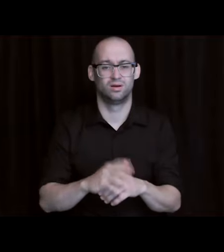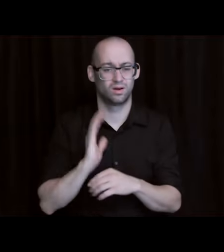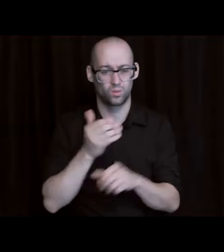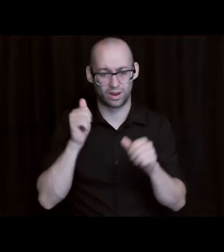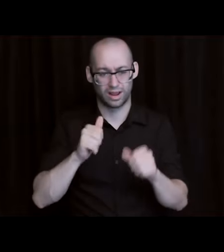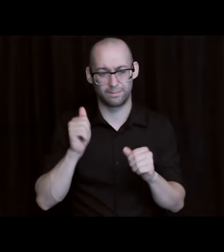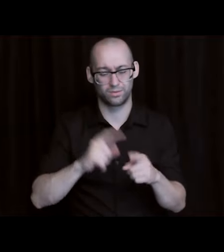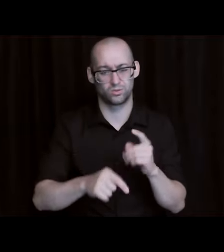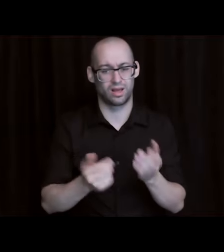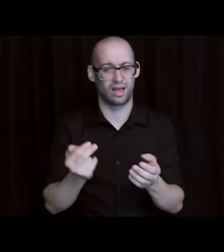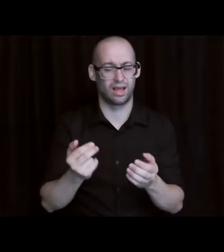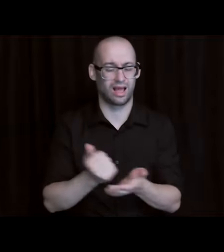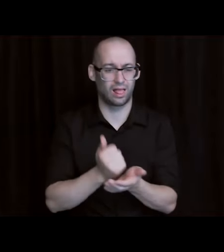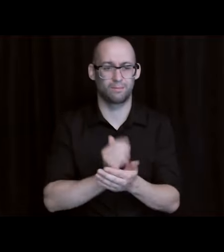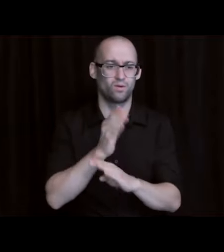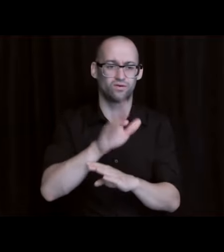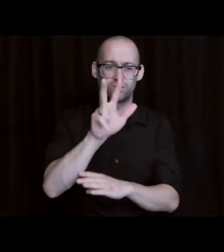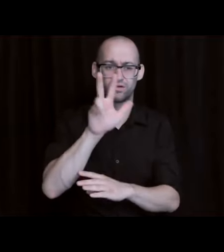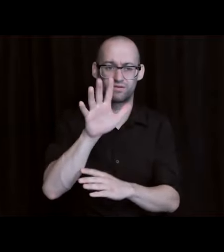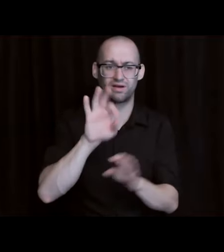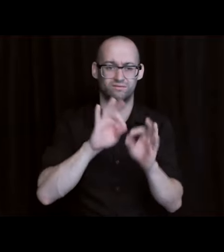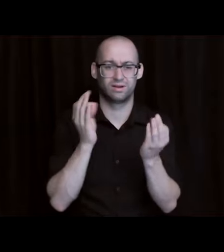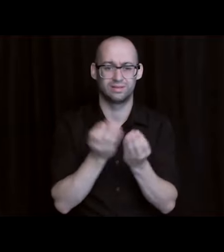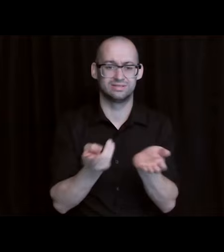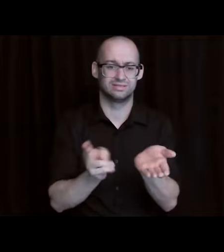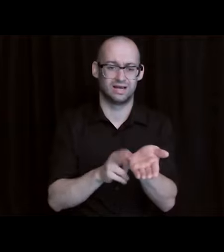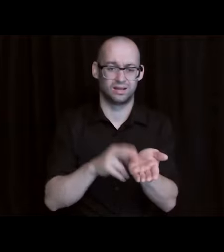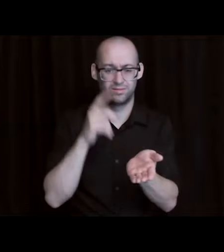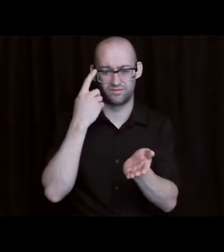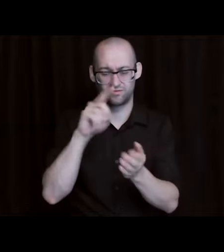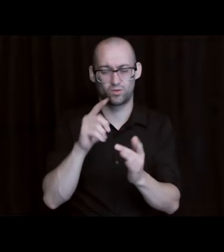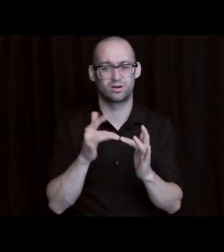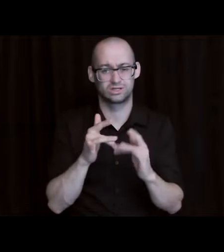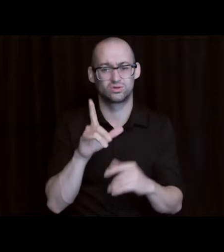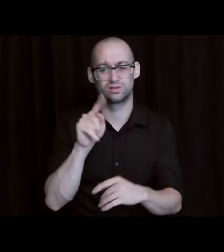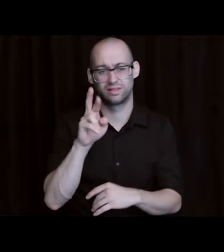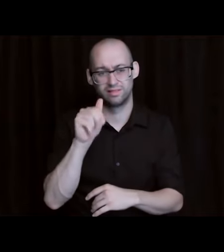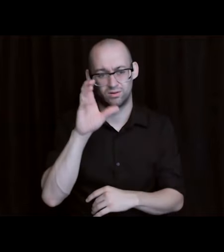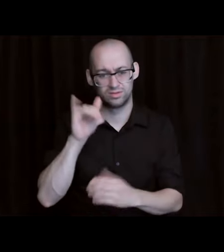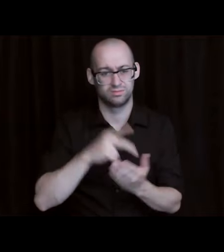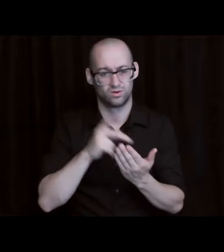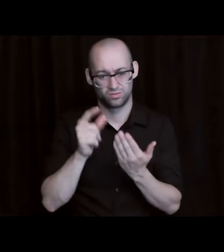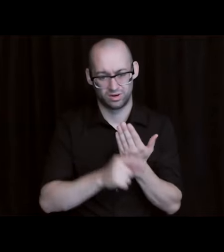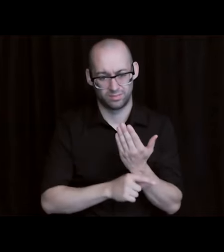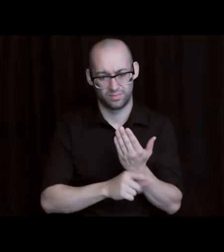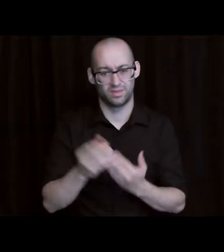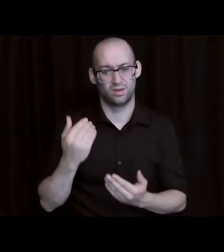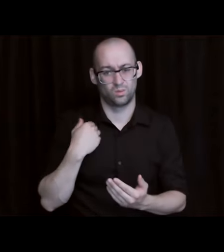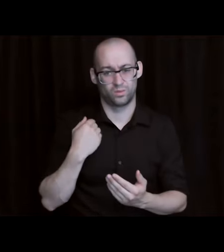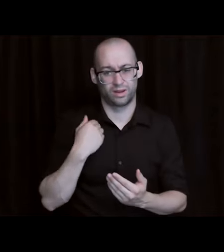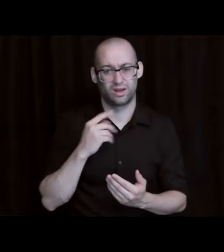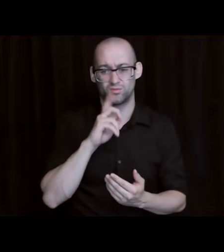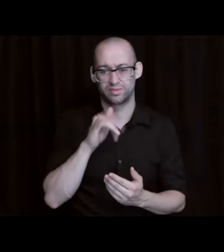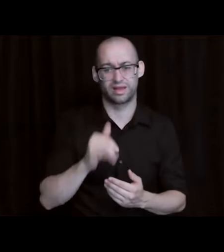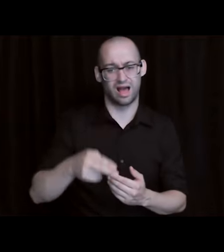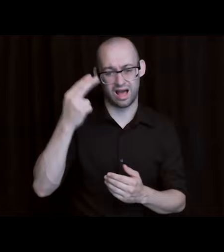more than 3,500 families sign up for the digital literacy program. And we had a really high